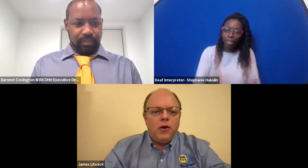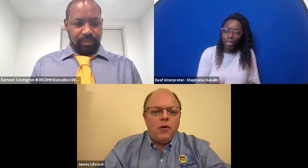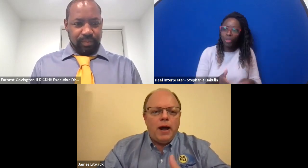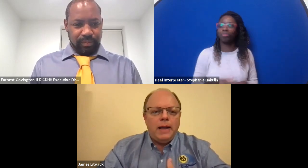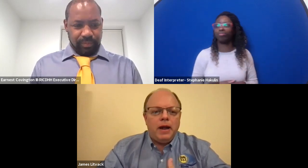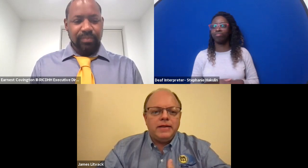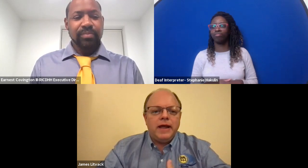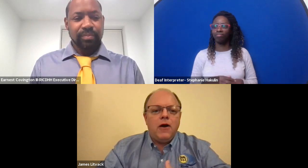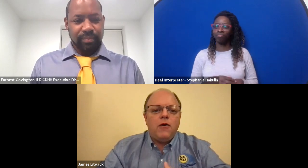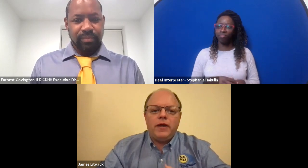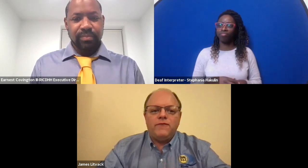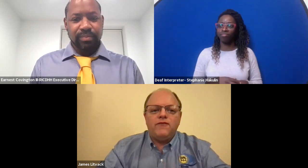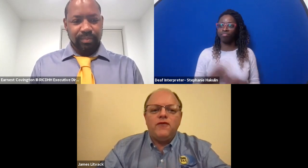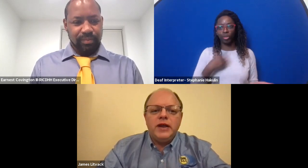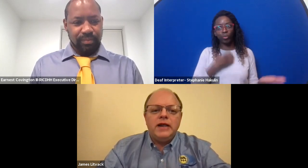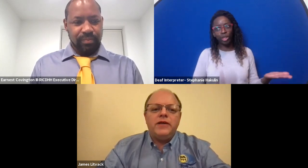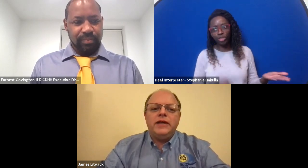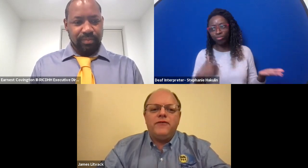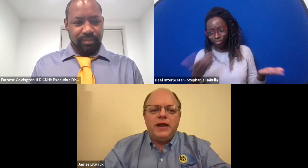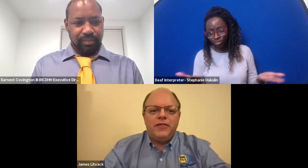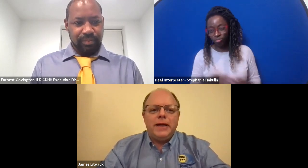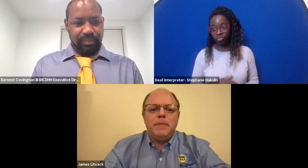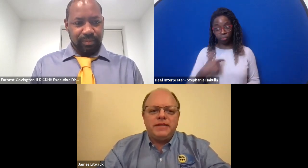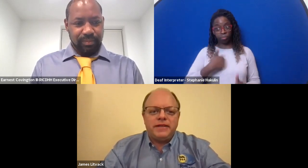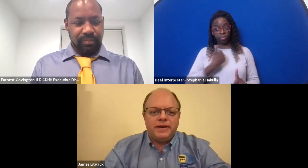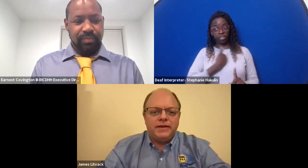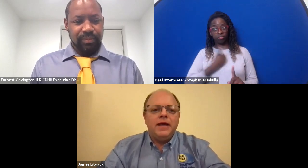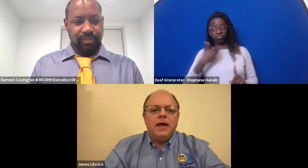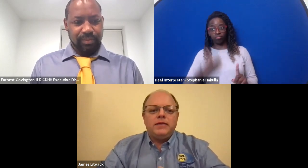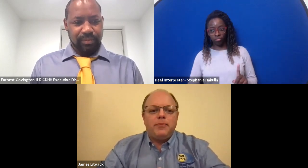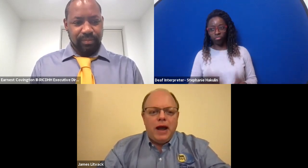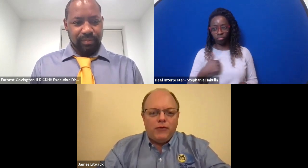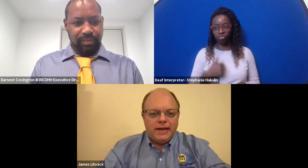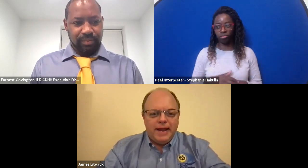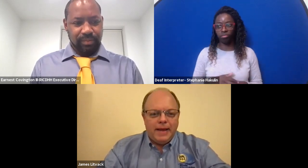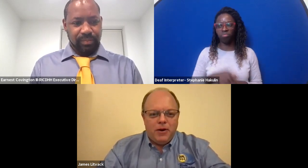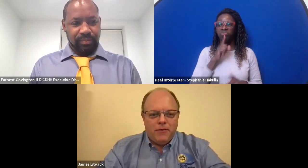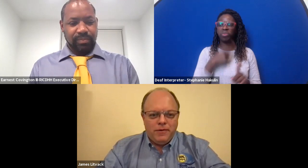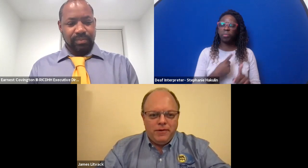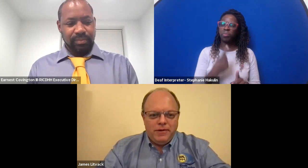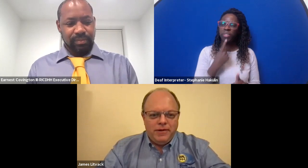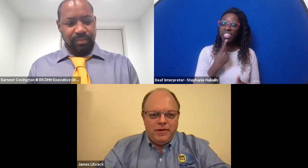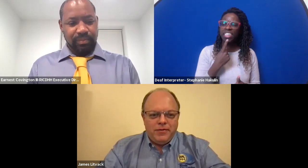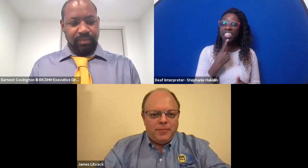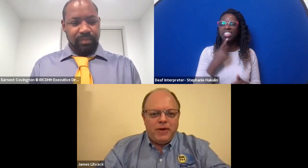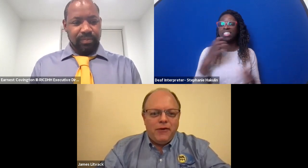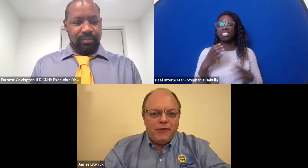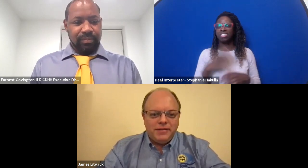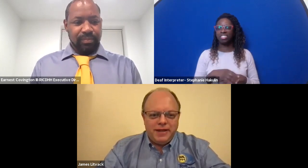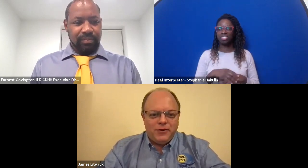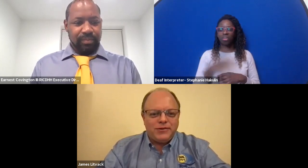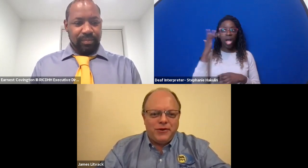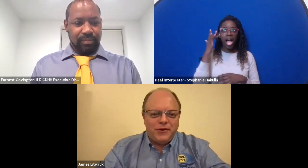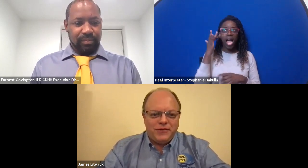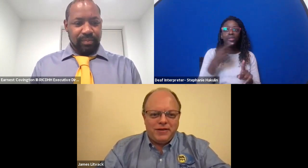I know I myself am really, really missing the brownie table. The